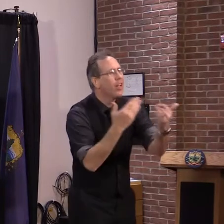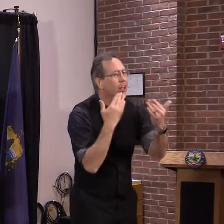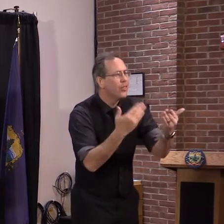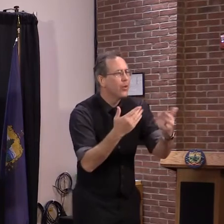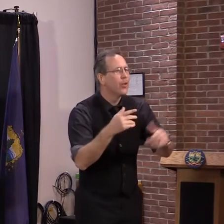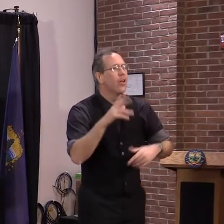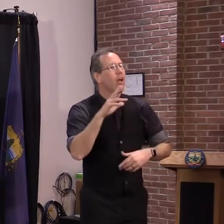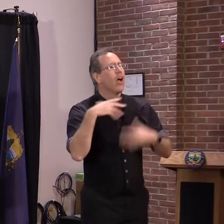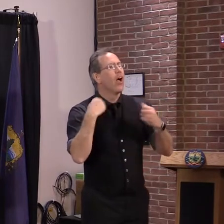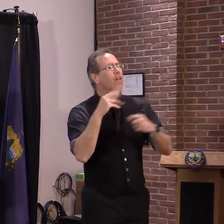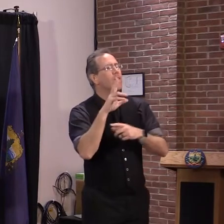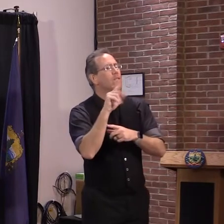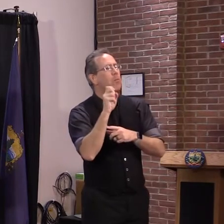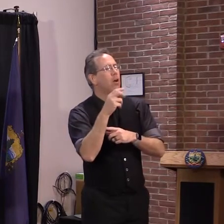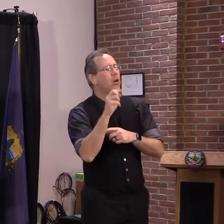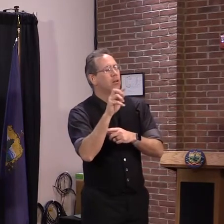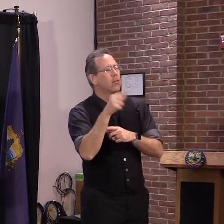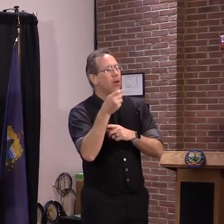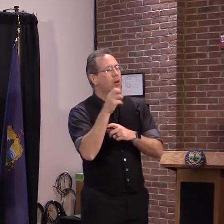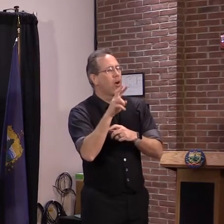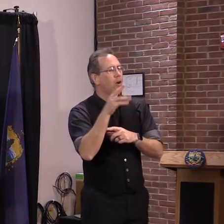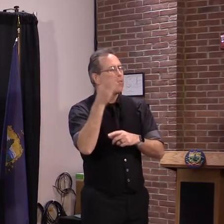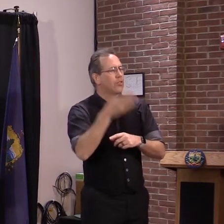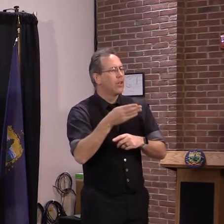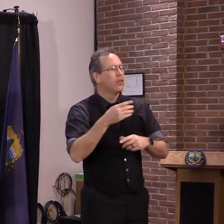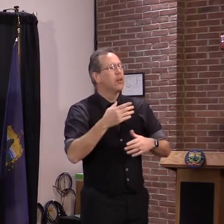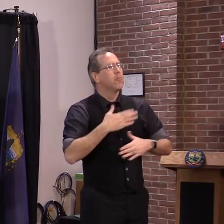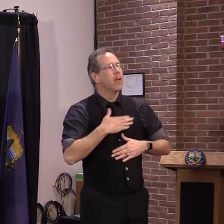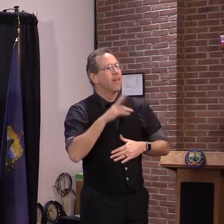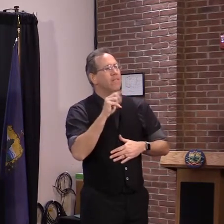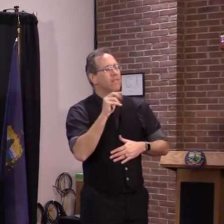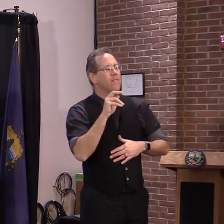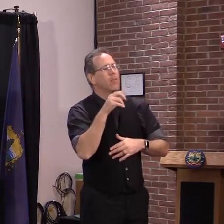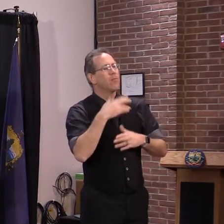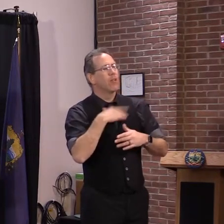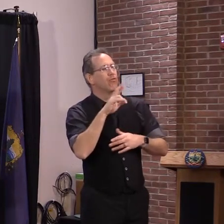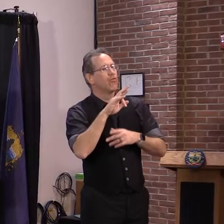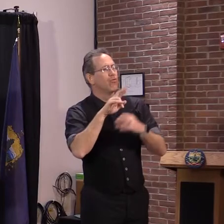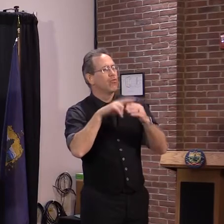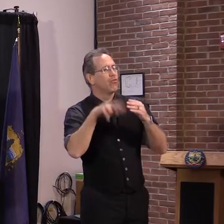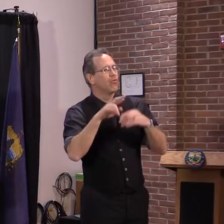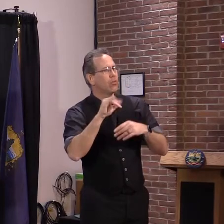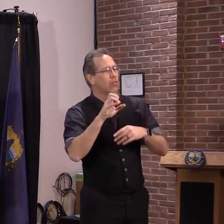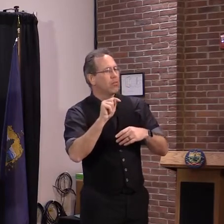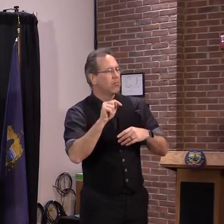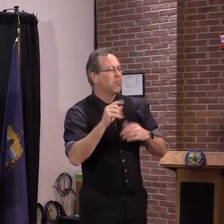healthvermont.gov/reportresults to help us capture this data. Now I'll turn it back to the governor.